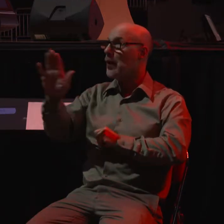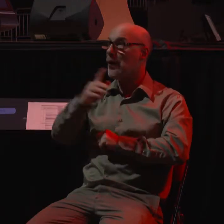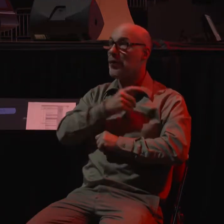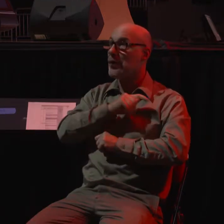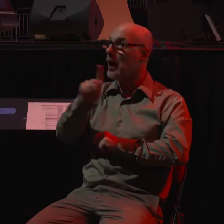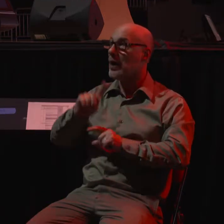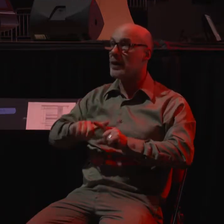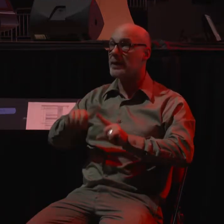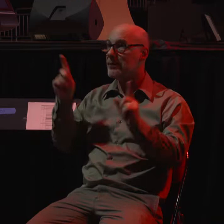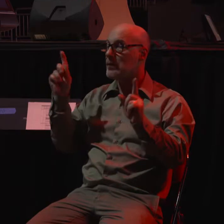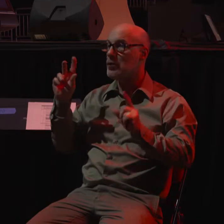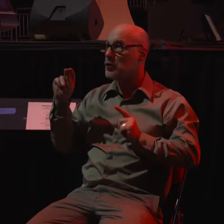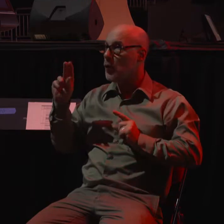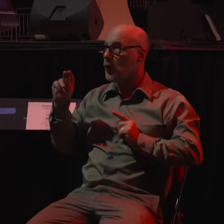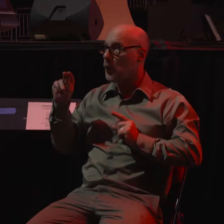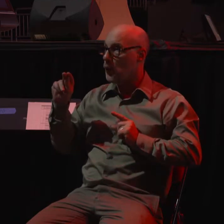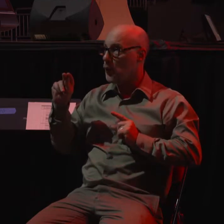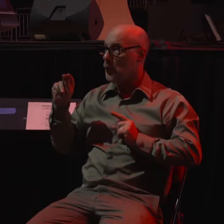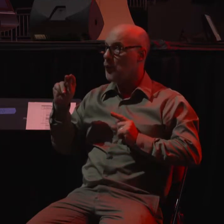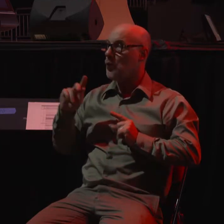There was methodological